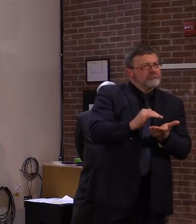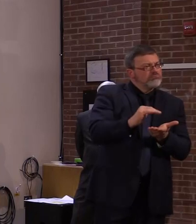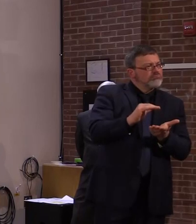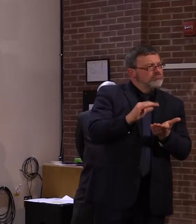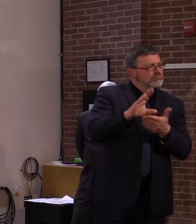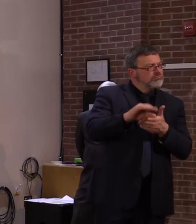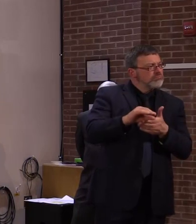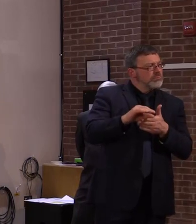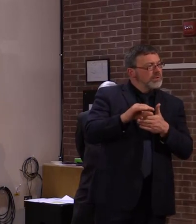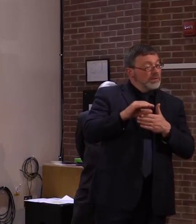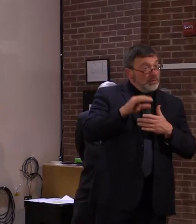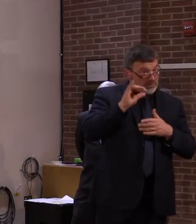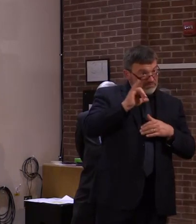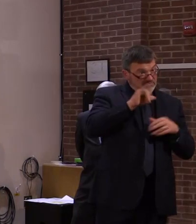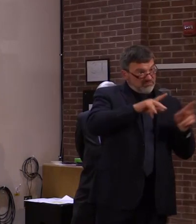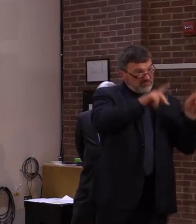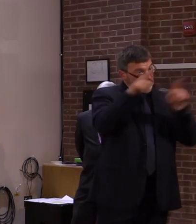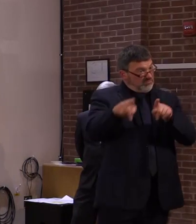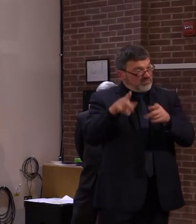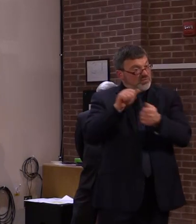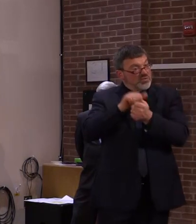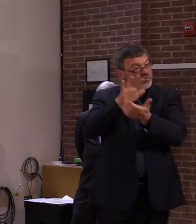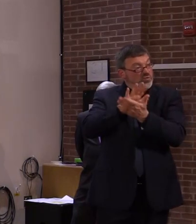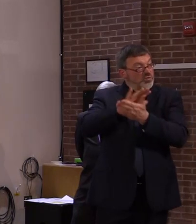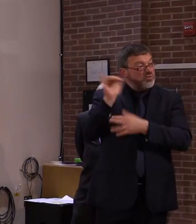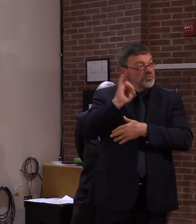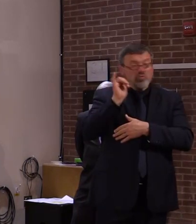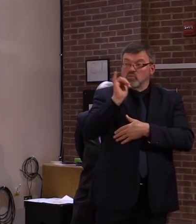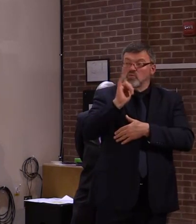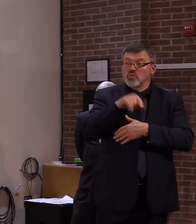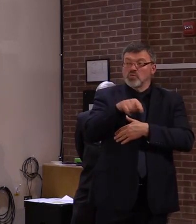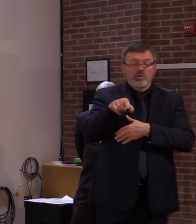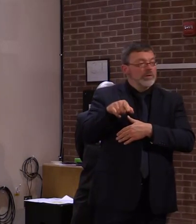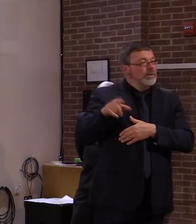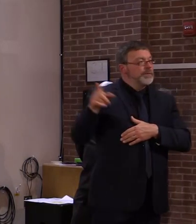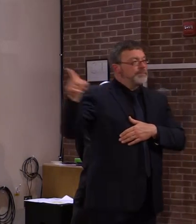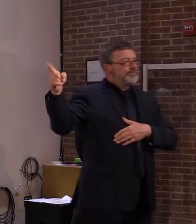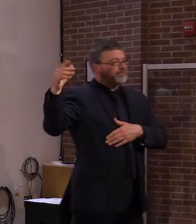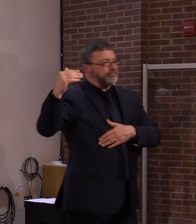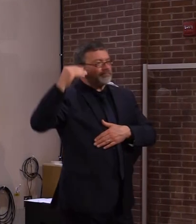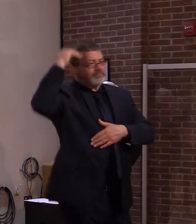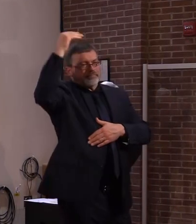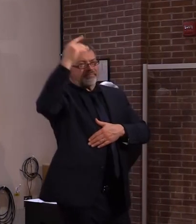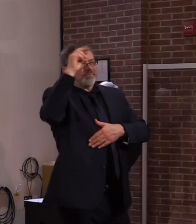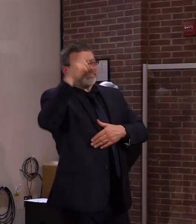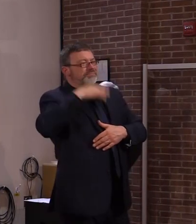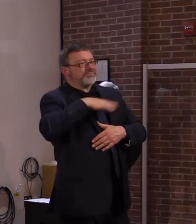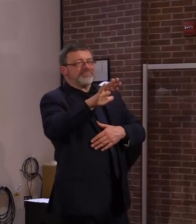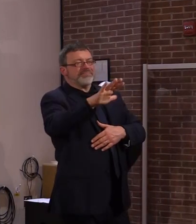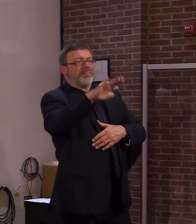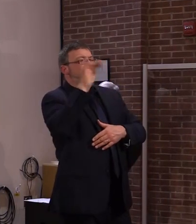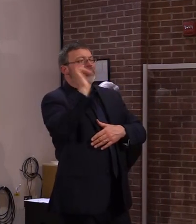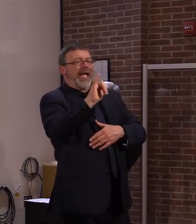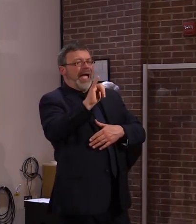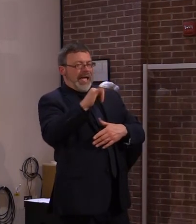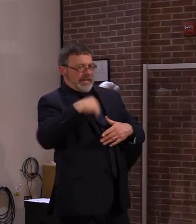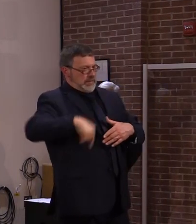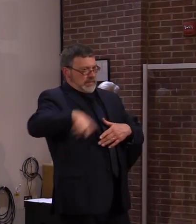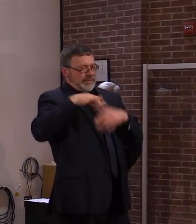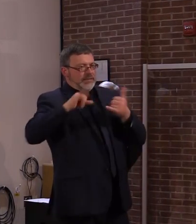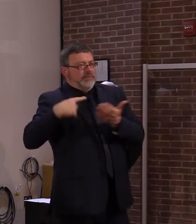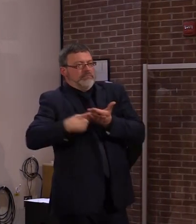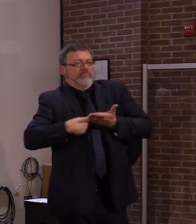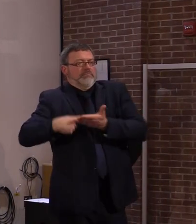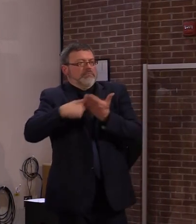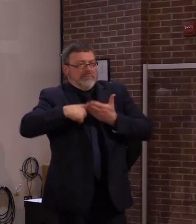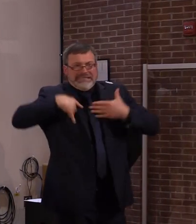schools? Yeah, so we certainly will discuss that. That is not something that we've decided anything about. I have to